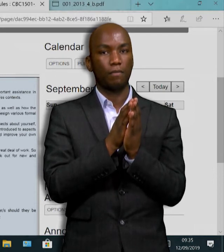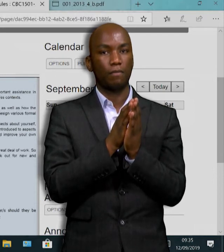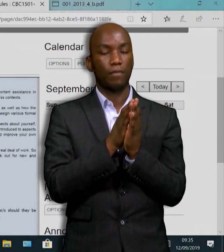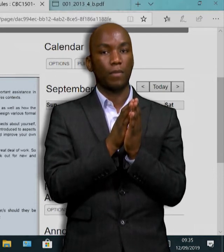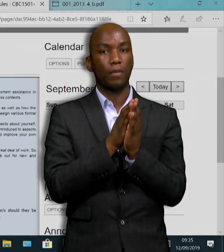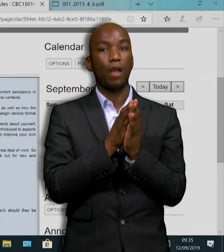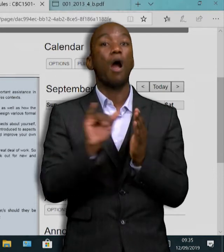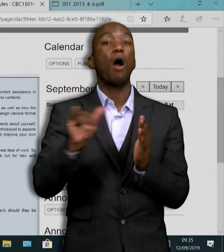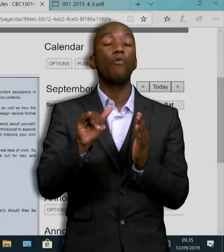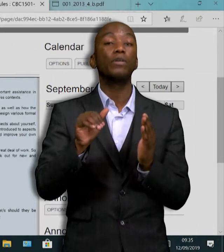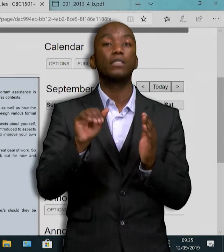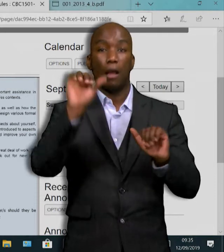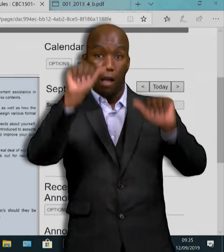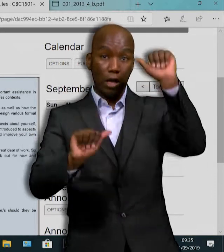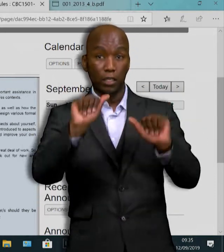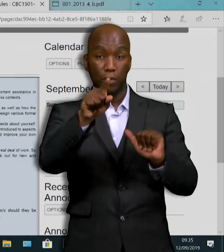for this module.